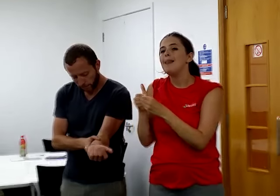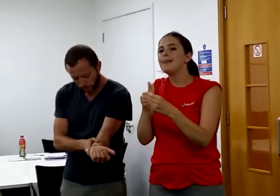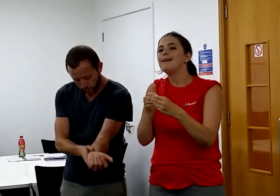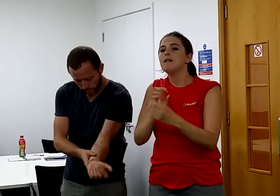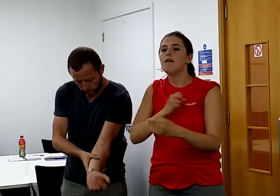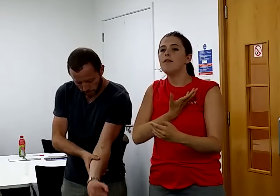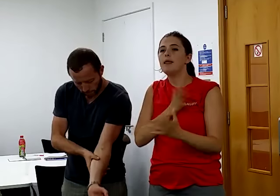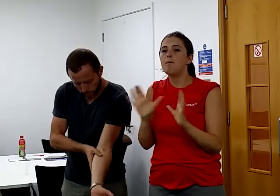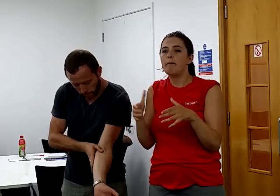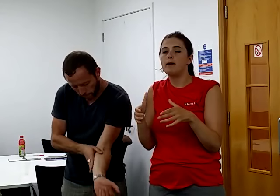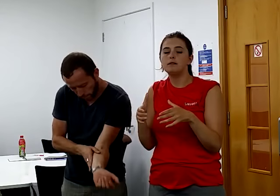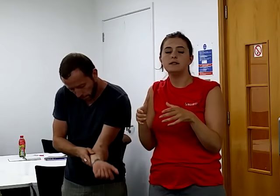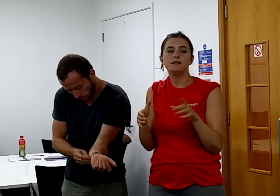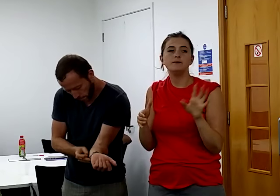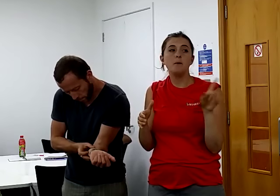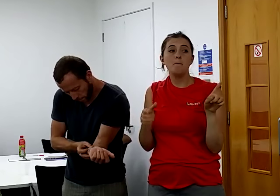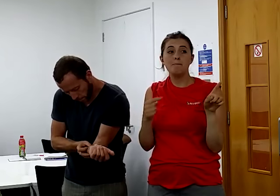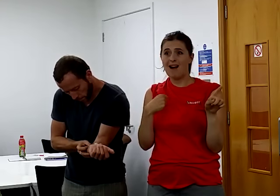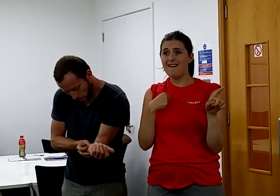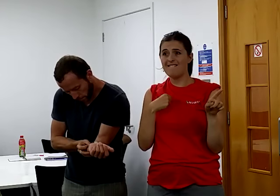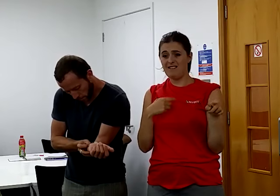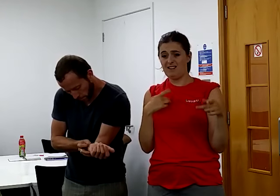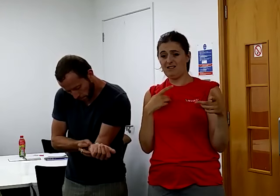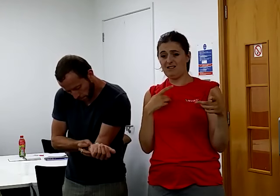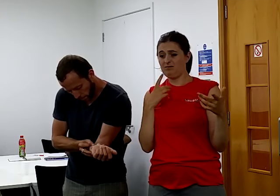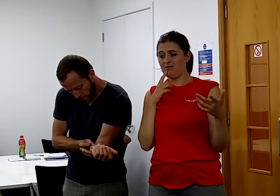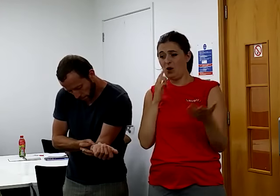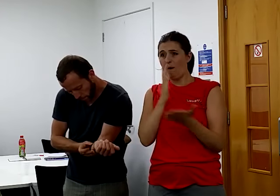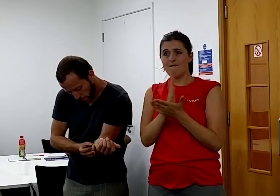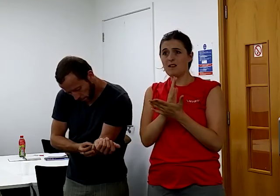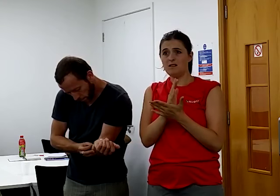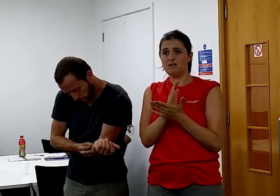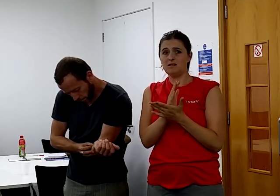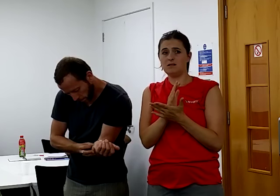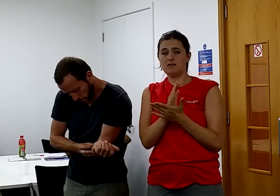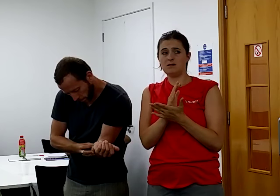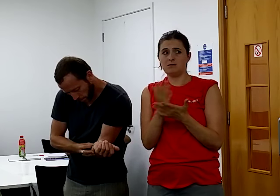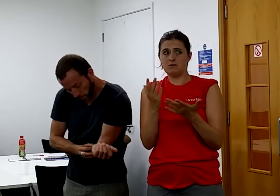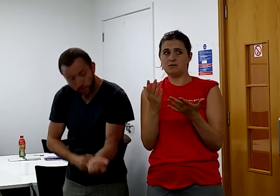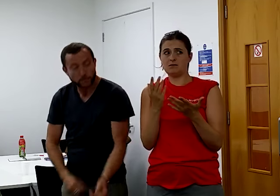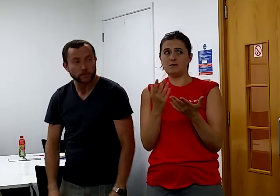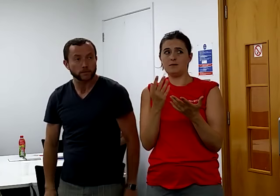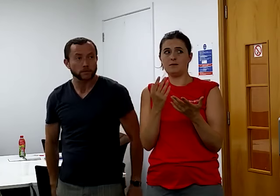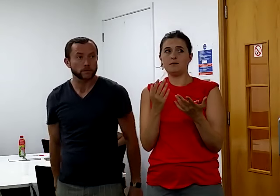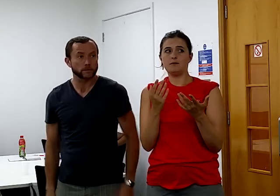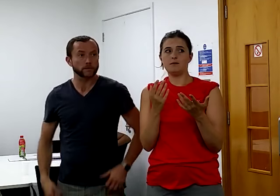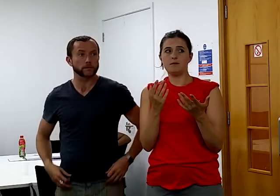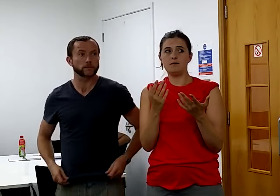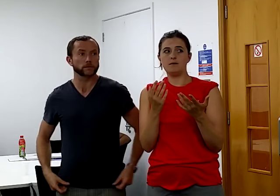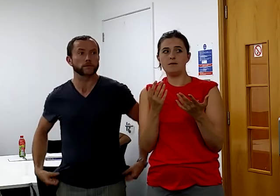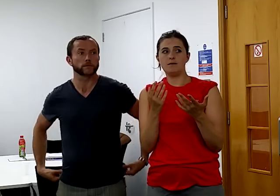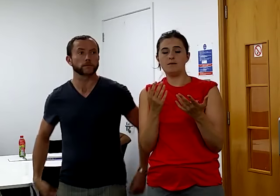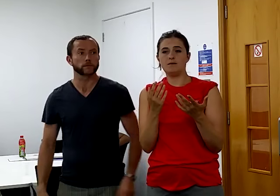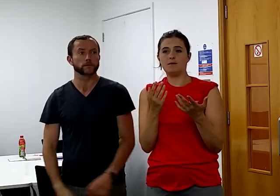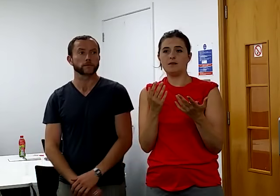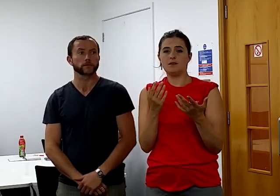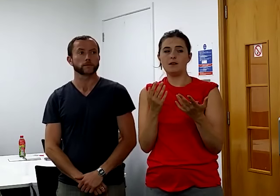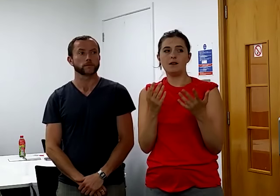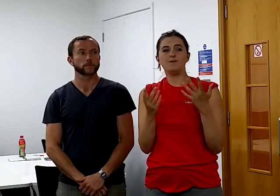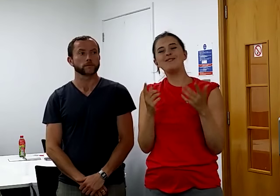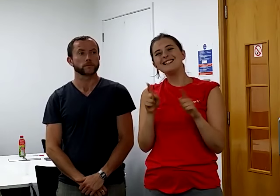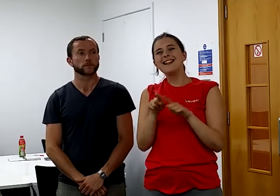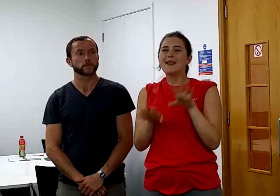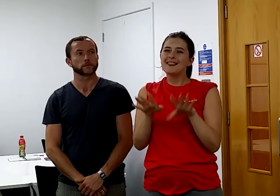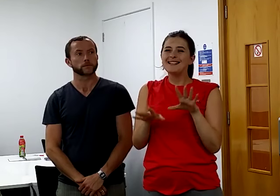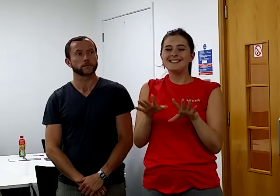But I think that the obvious thing is, were it not for the fact that, I mean, the way you could look at it is a bit